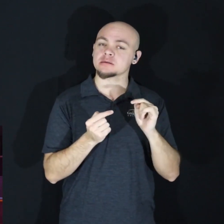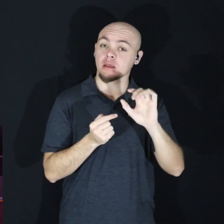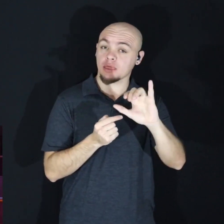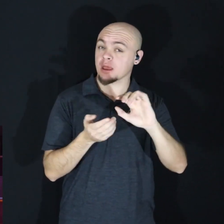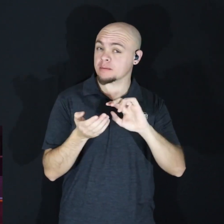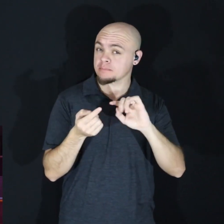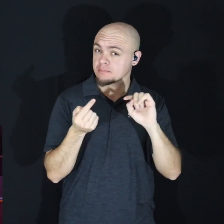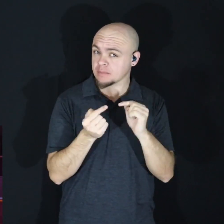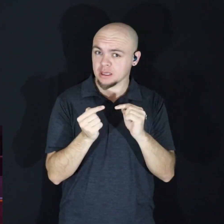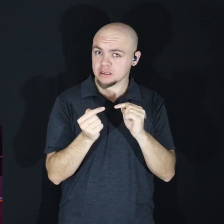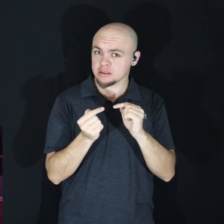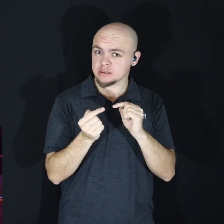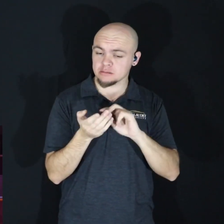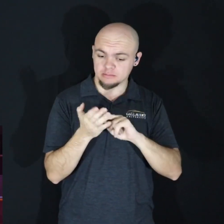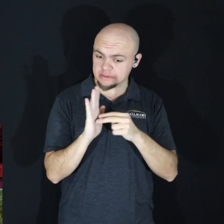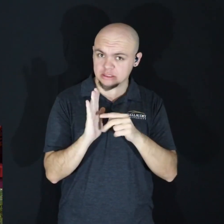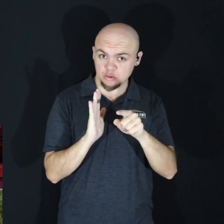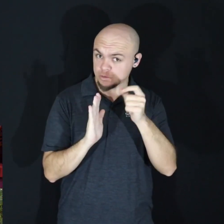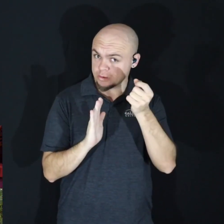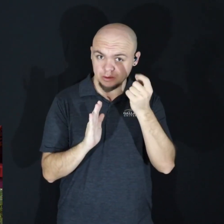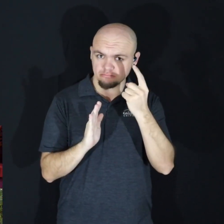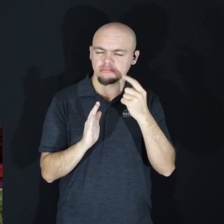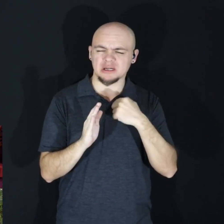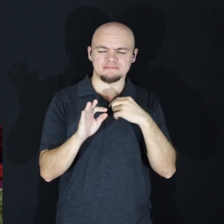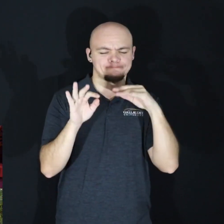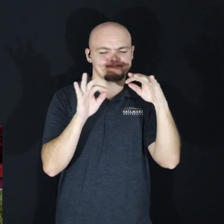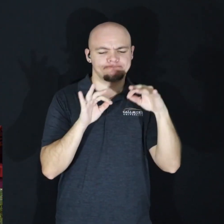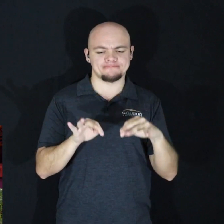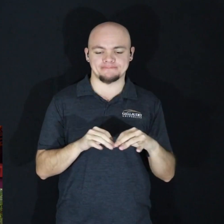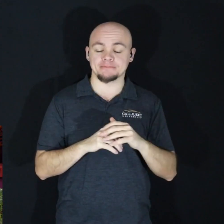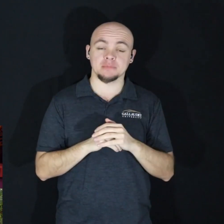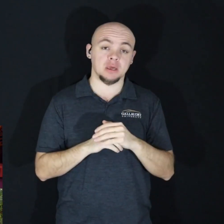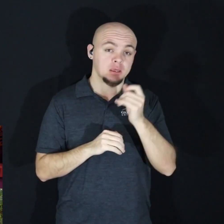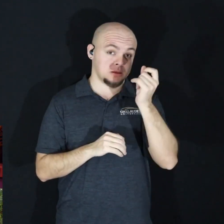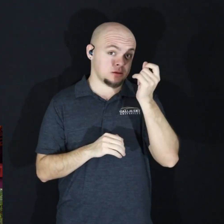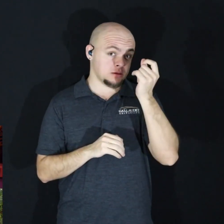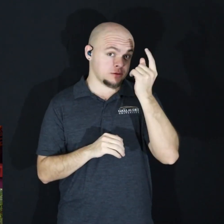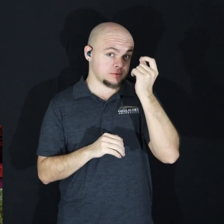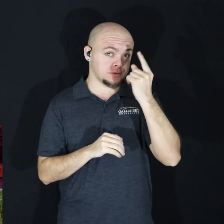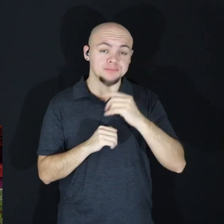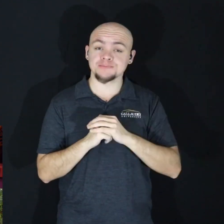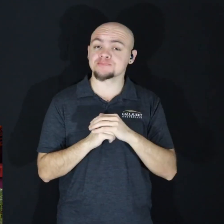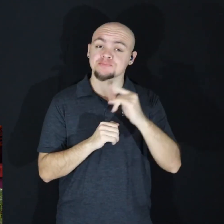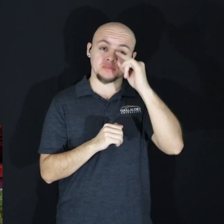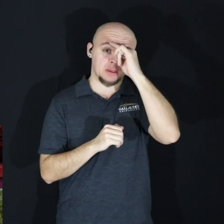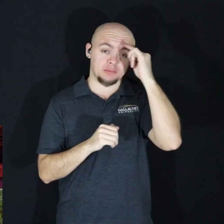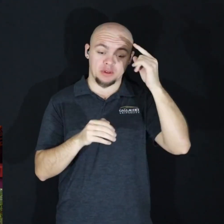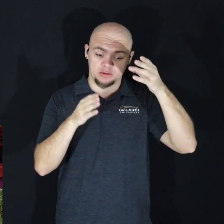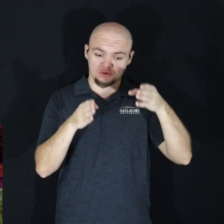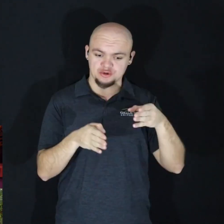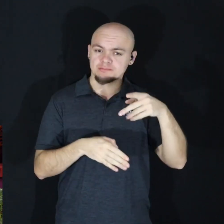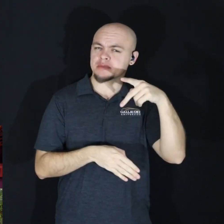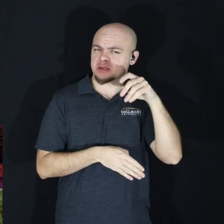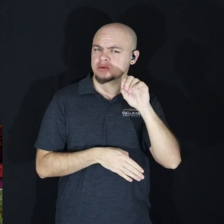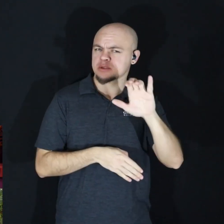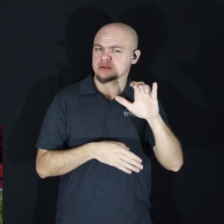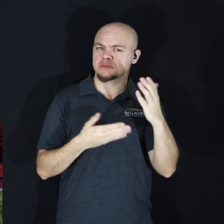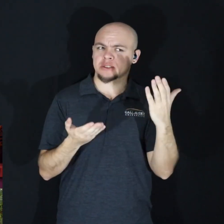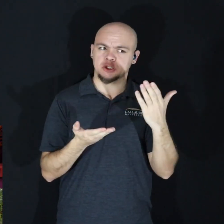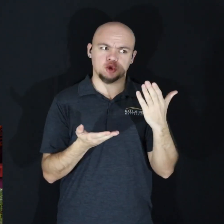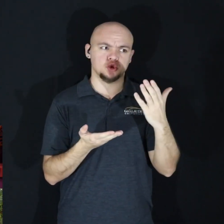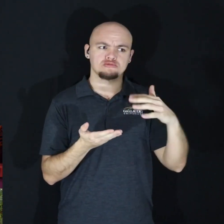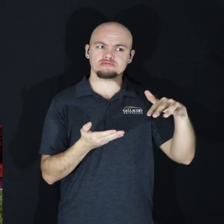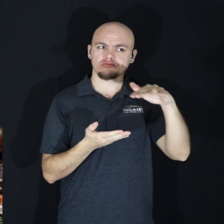worry, I'll guide you through. Because you see, as a Black person, a person of color living in a dominantly